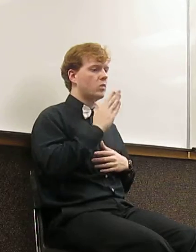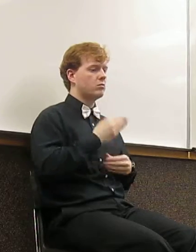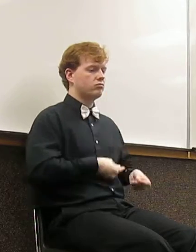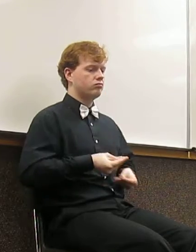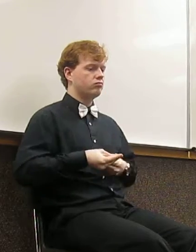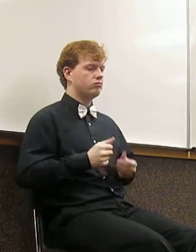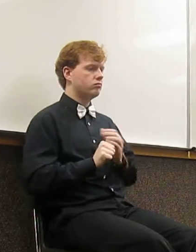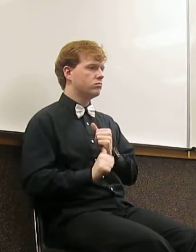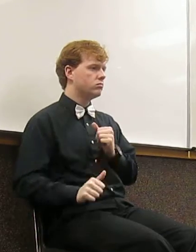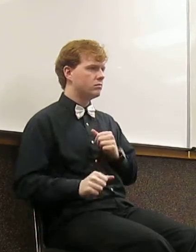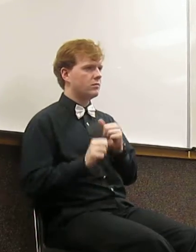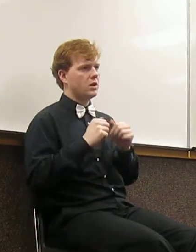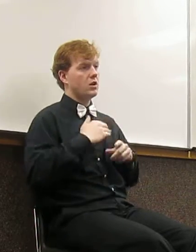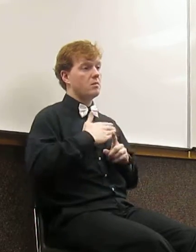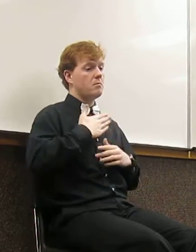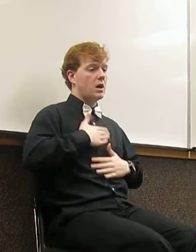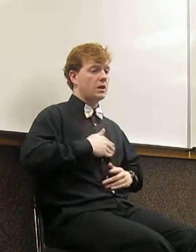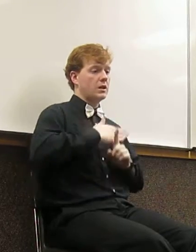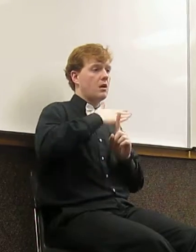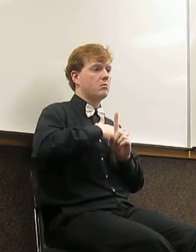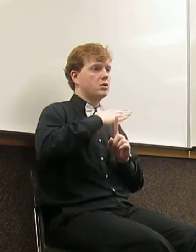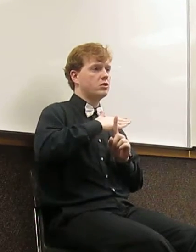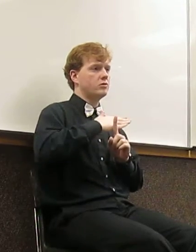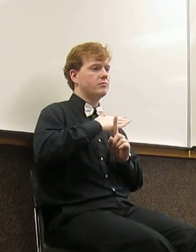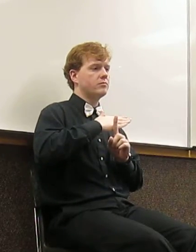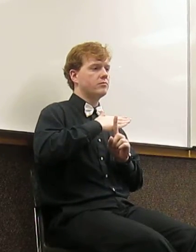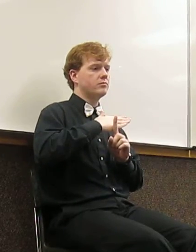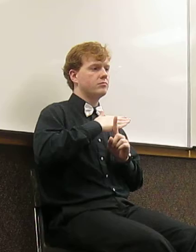It regulates your body temperature. It cools you down.